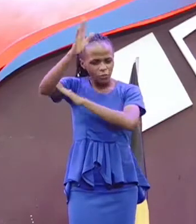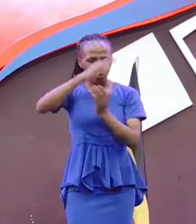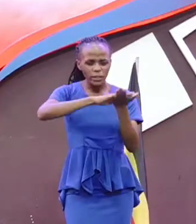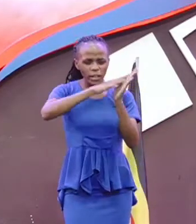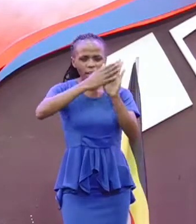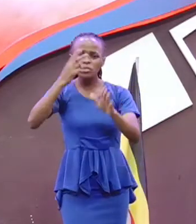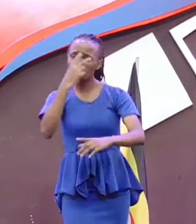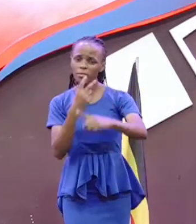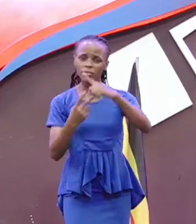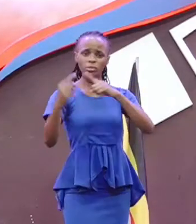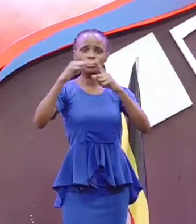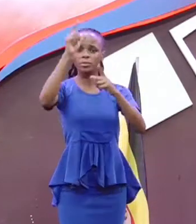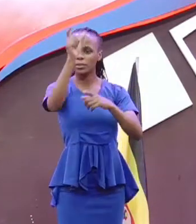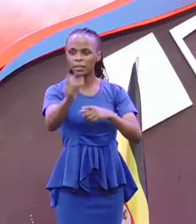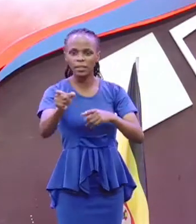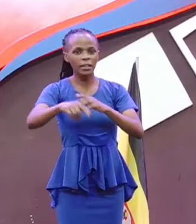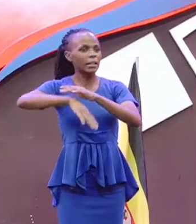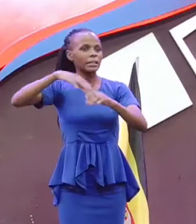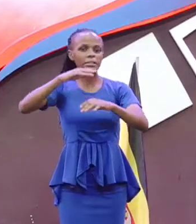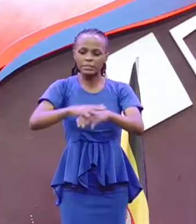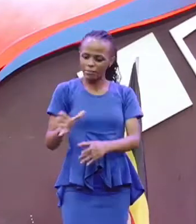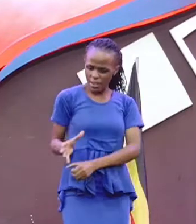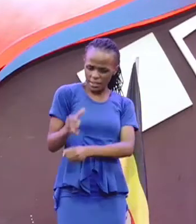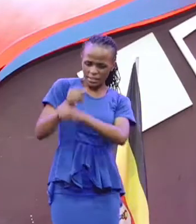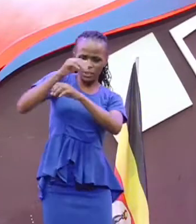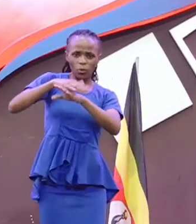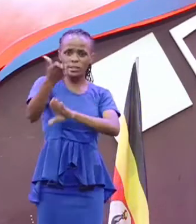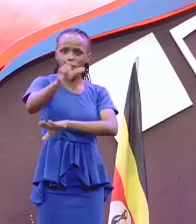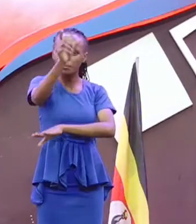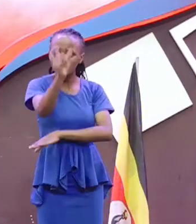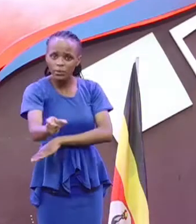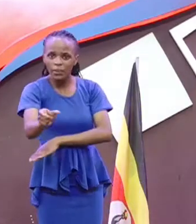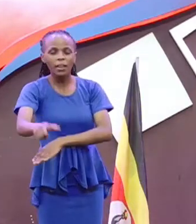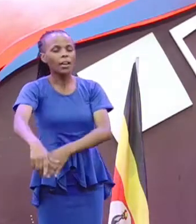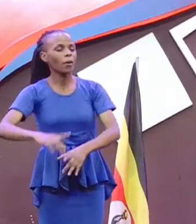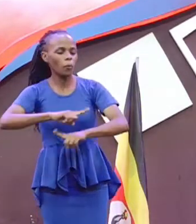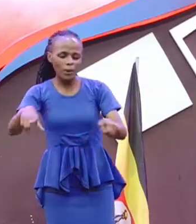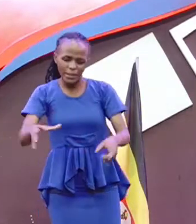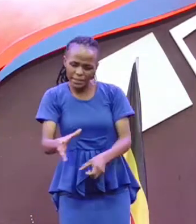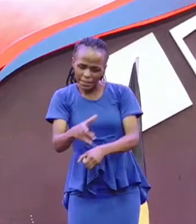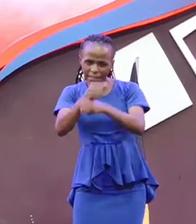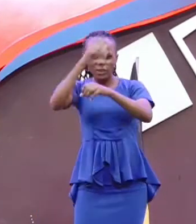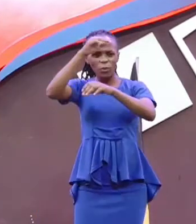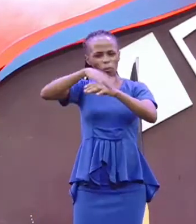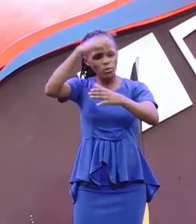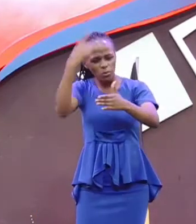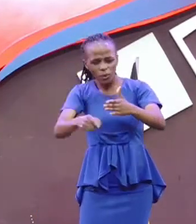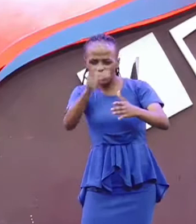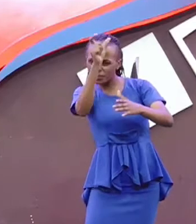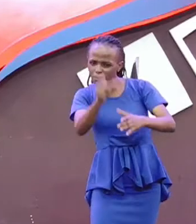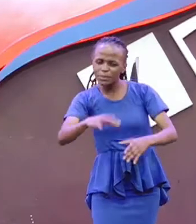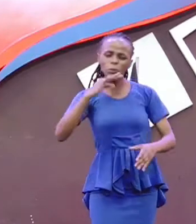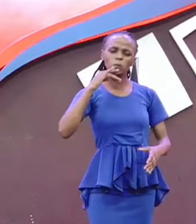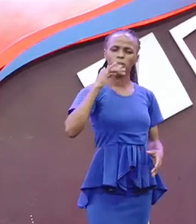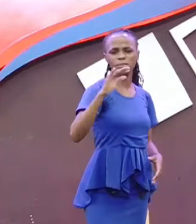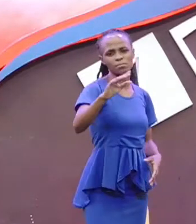if God gives a person a vision, let us not cling on a dead person. We cling on